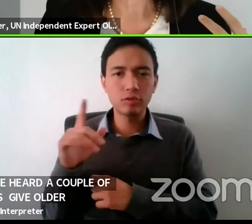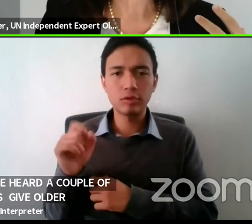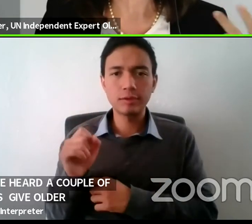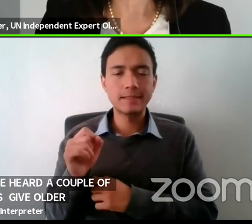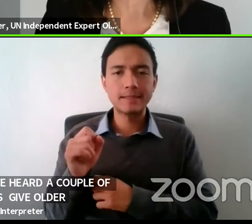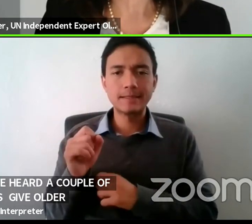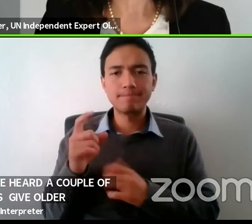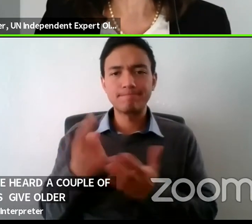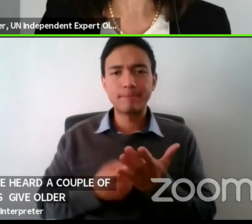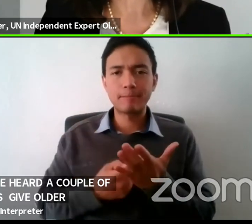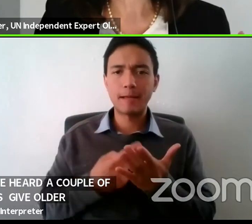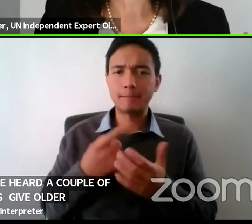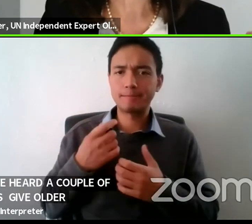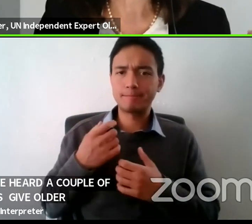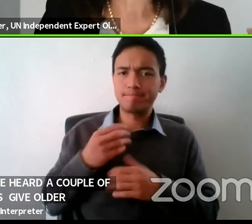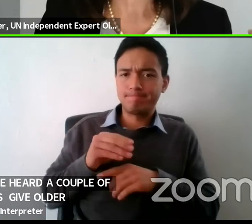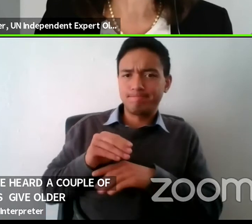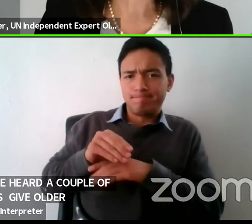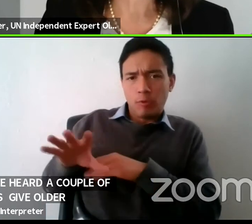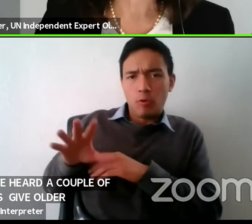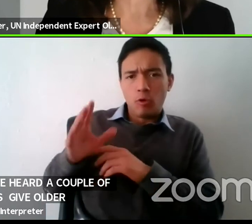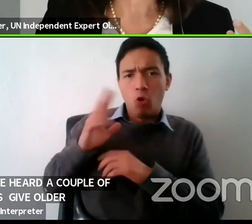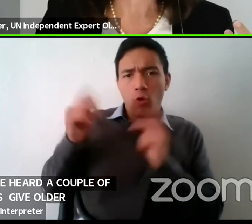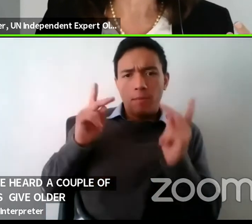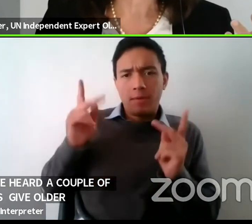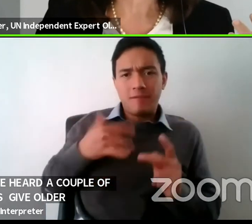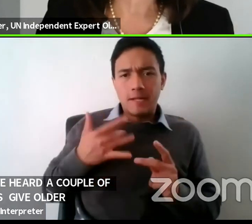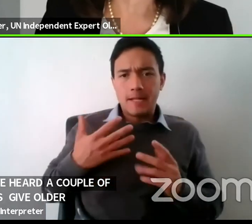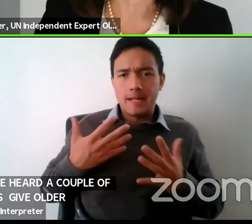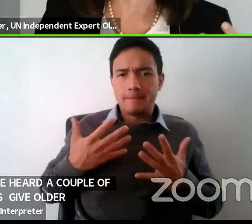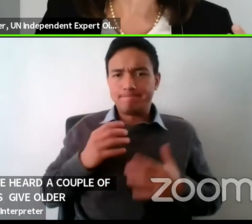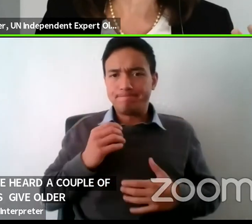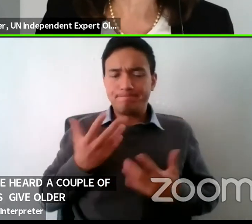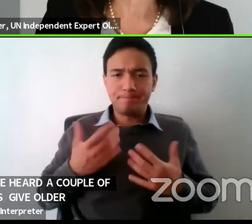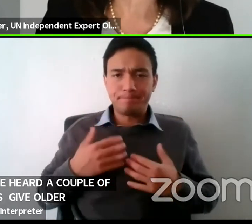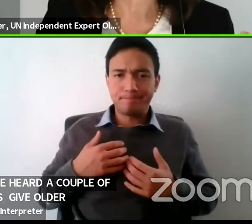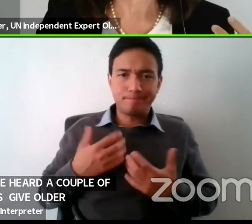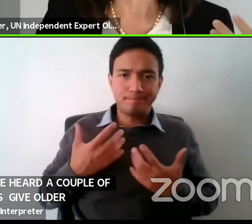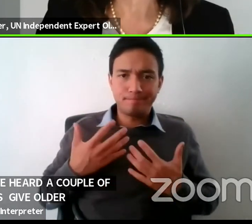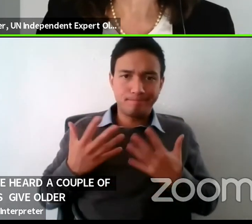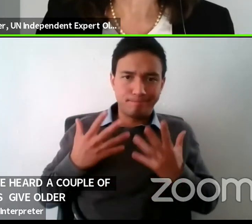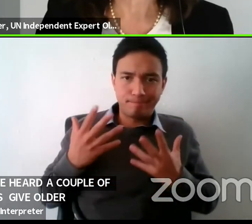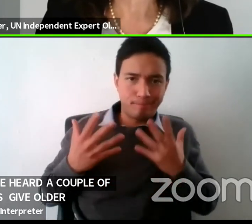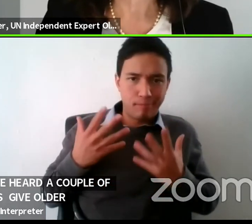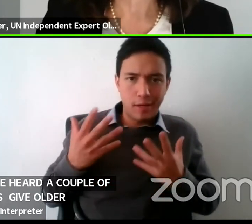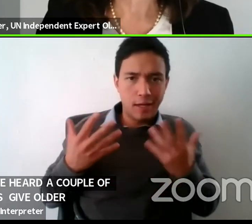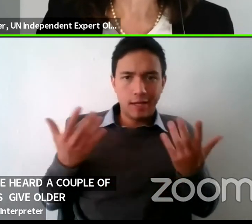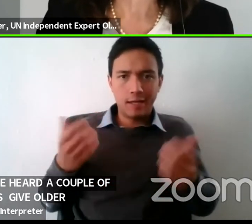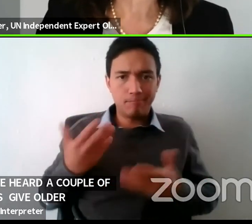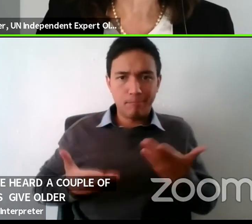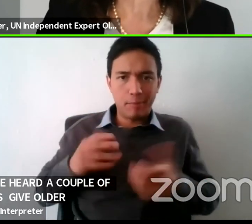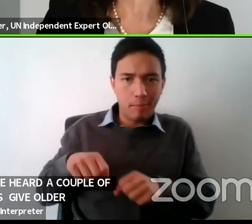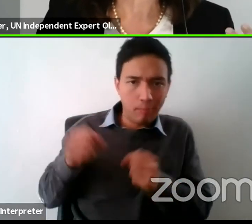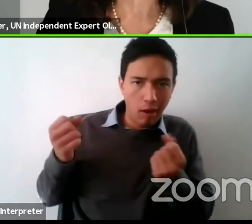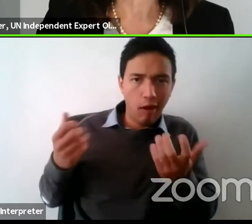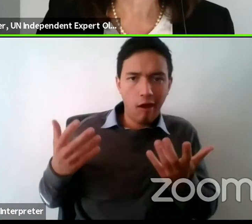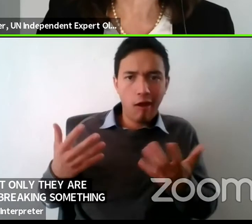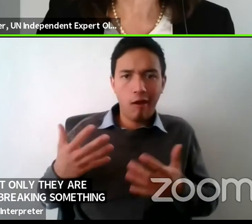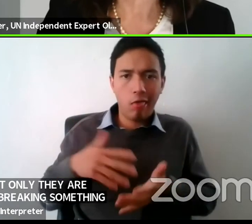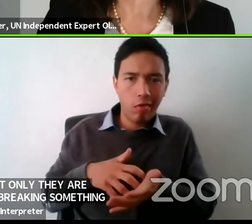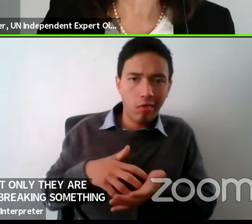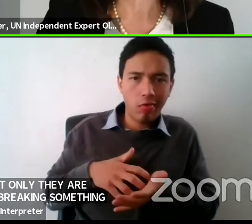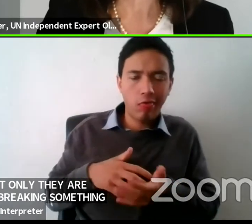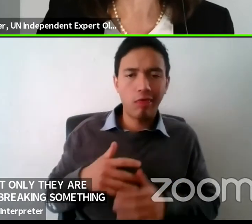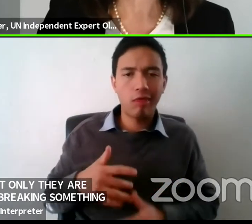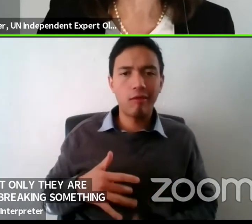insecure feeling. So it's not only that they are sometimes have the feeling that they break something, but they are also sometimes